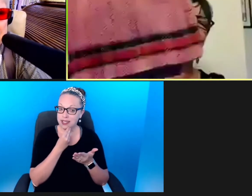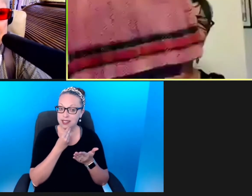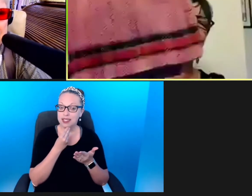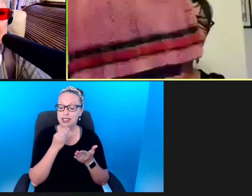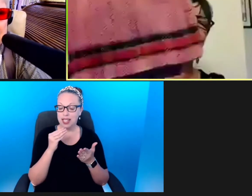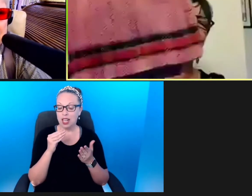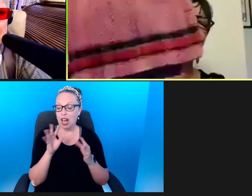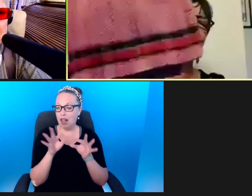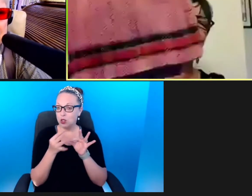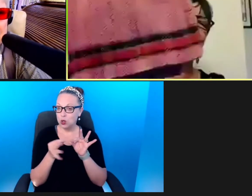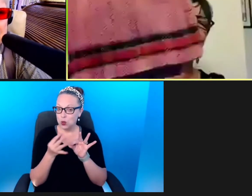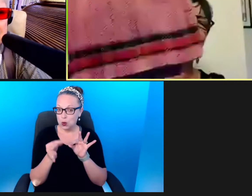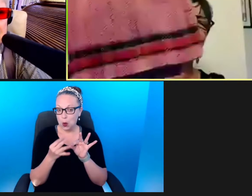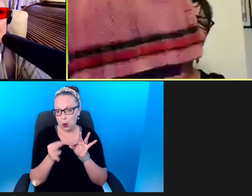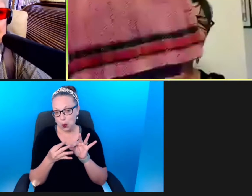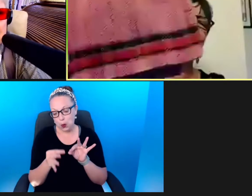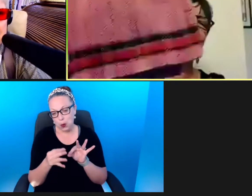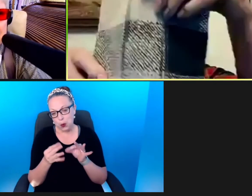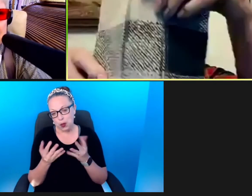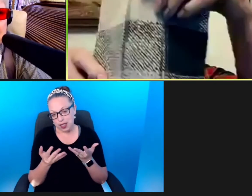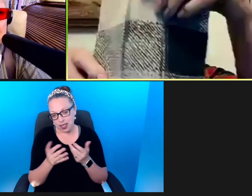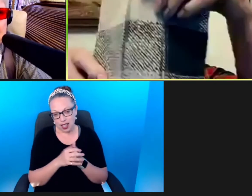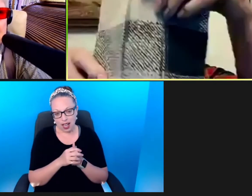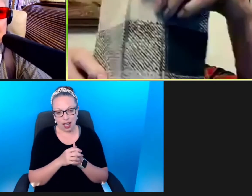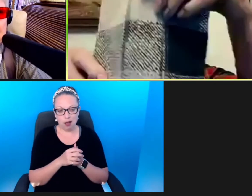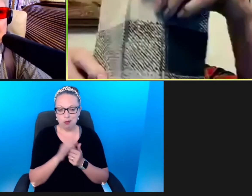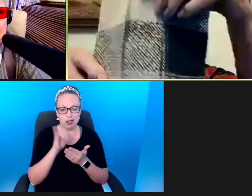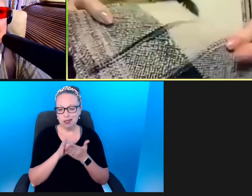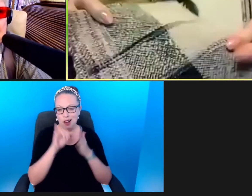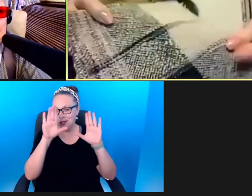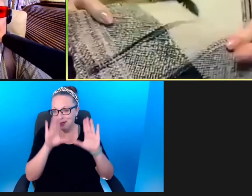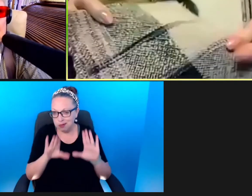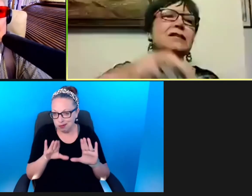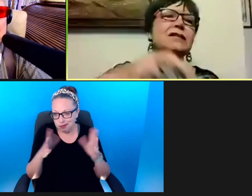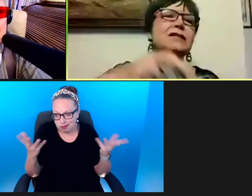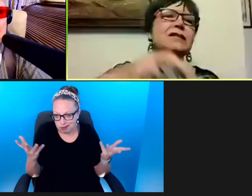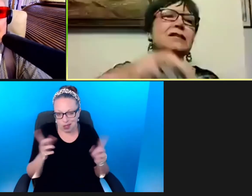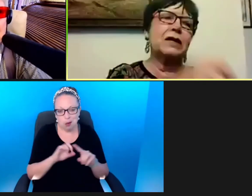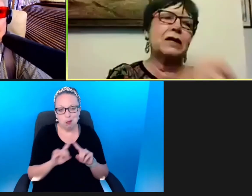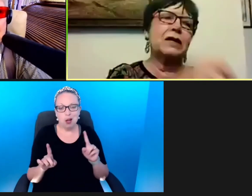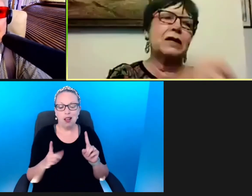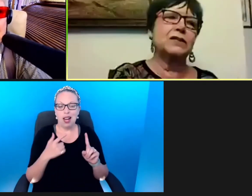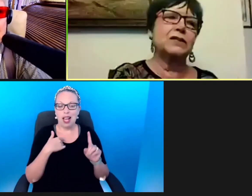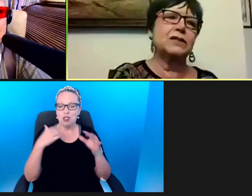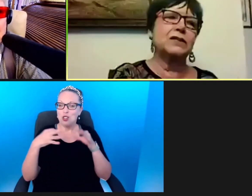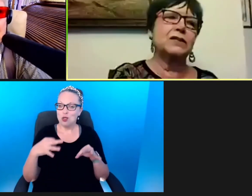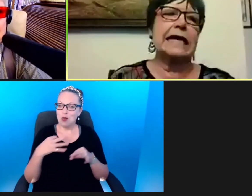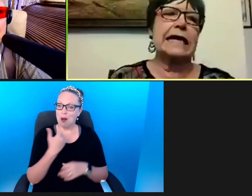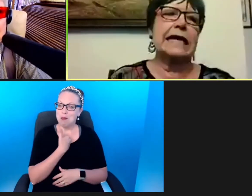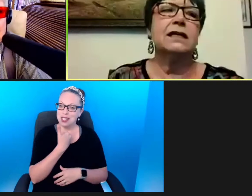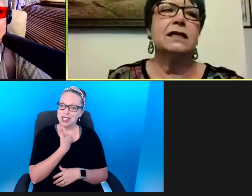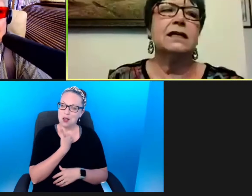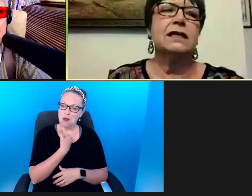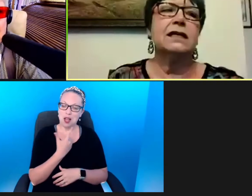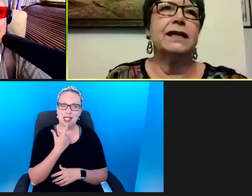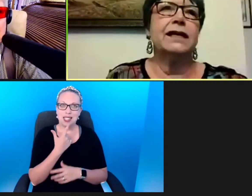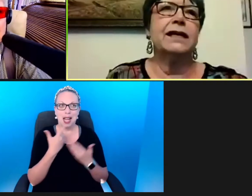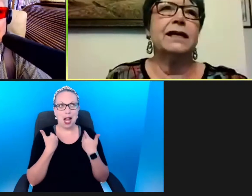woven. They're not fabulous. They're just I sort of describe myself as a